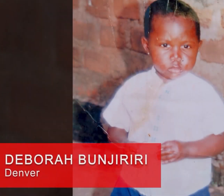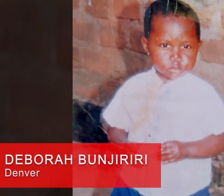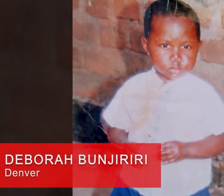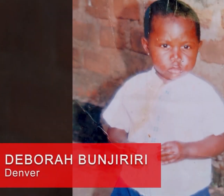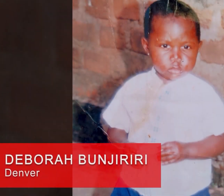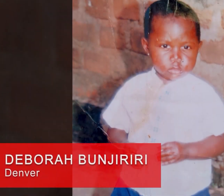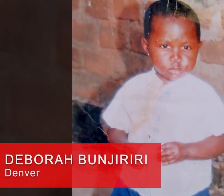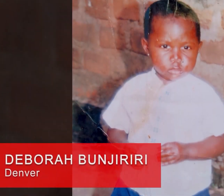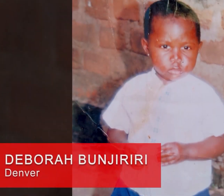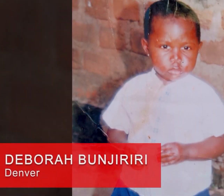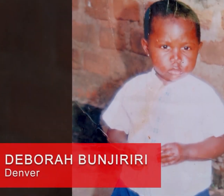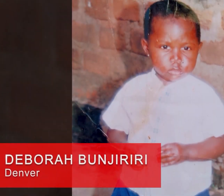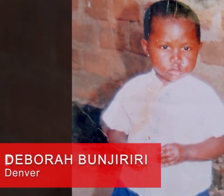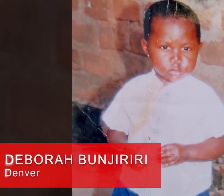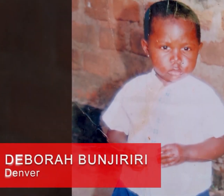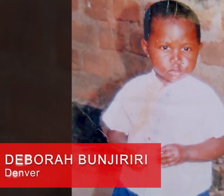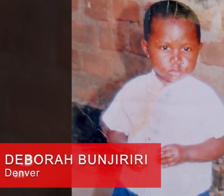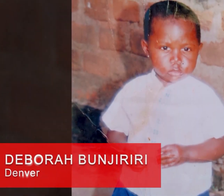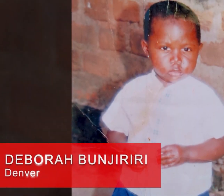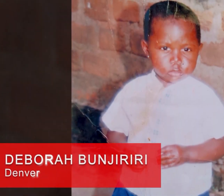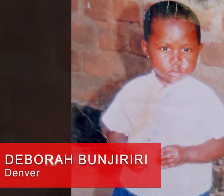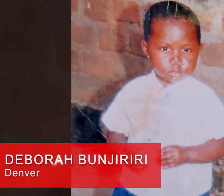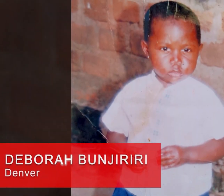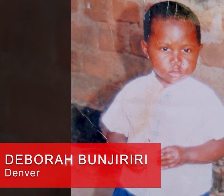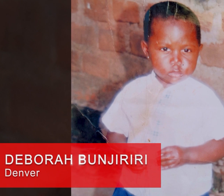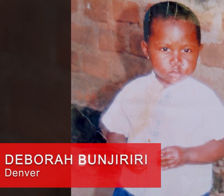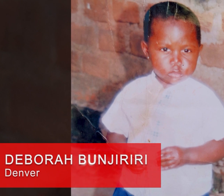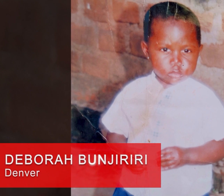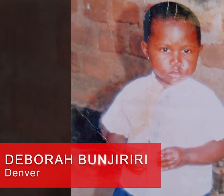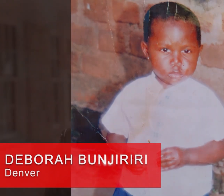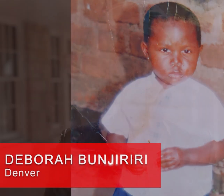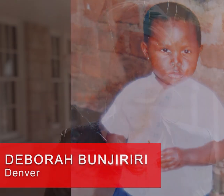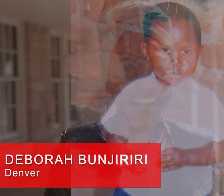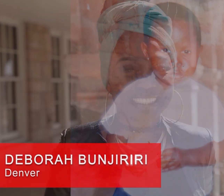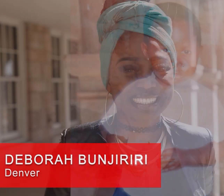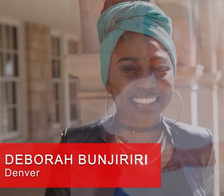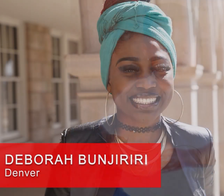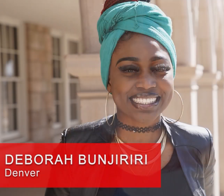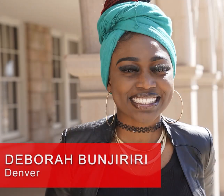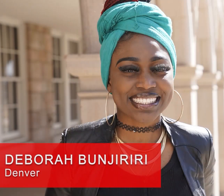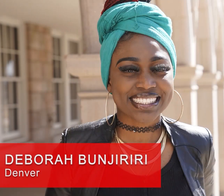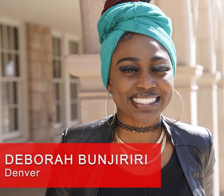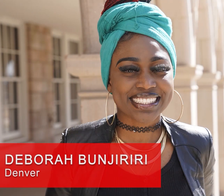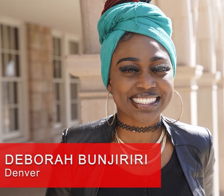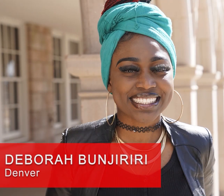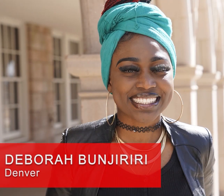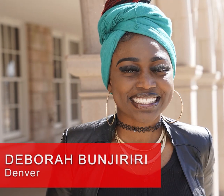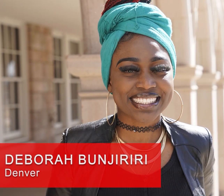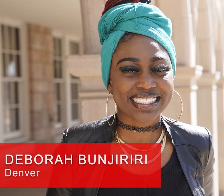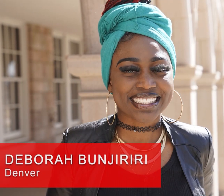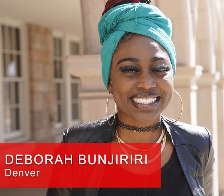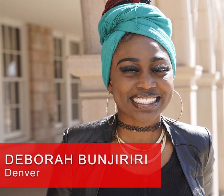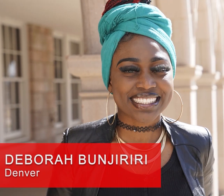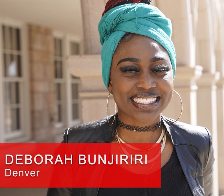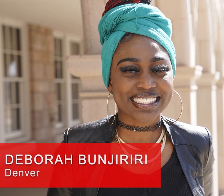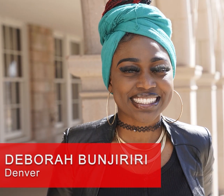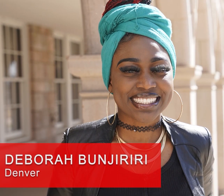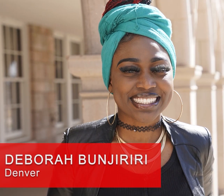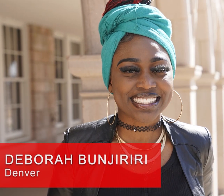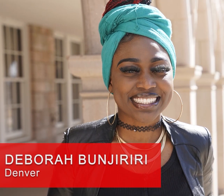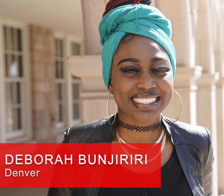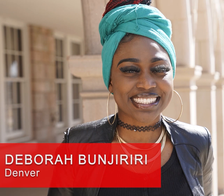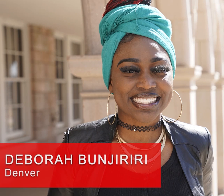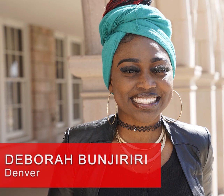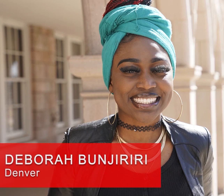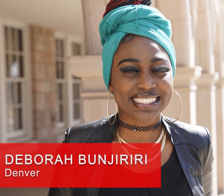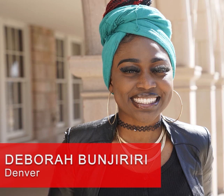Debra of Boonjuriri, Denver. Picture of Debra as a child standing in front of a brick building. Fades into a current picture of Debra smiling at the camera in front